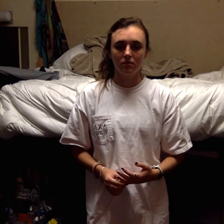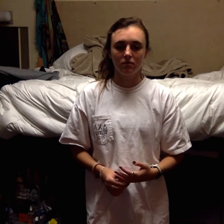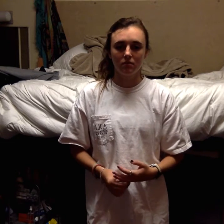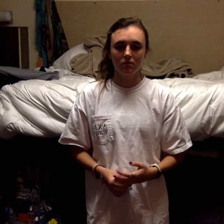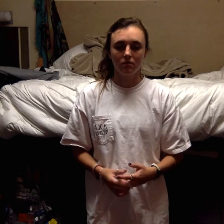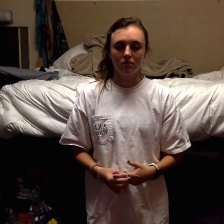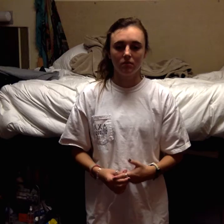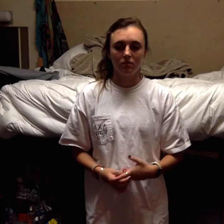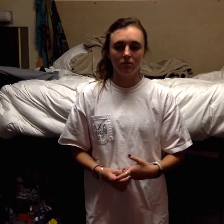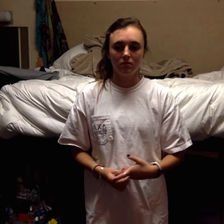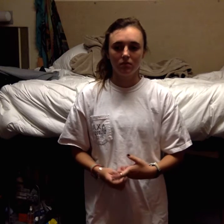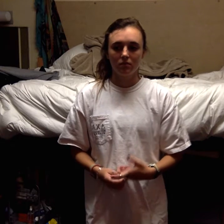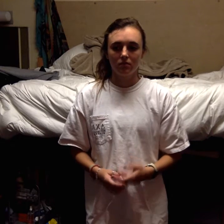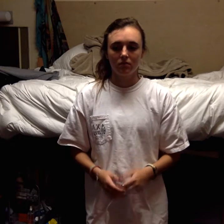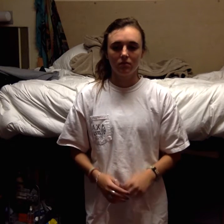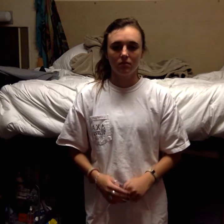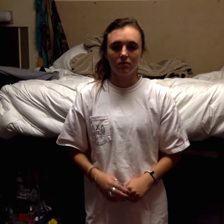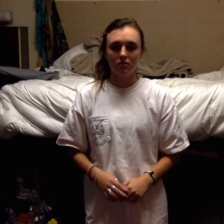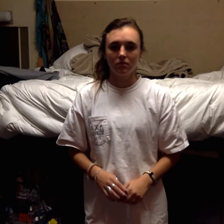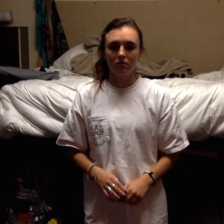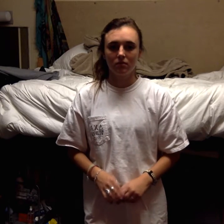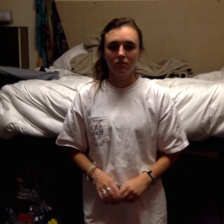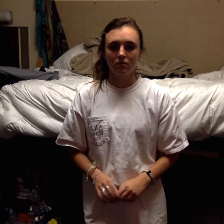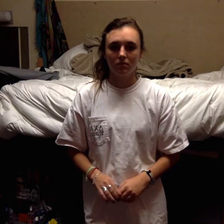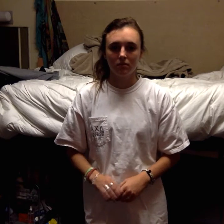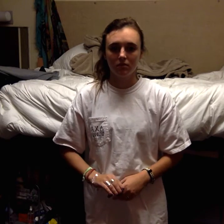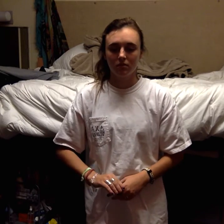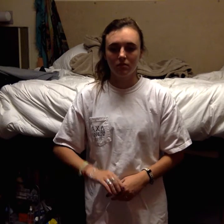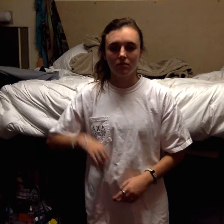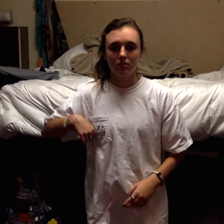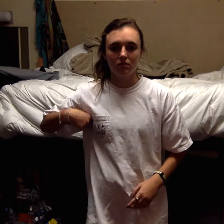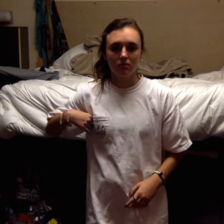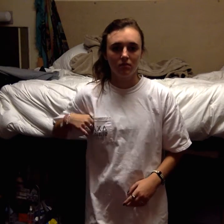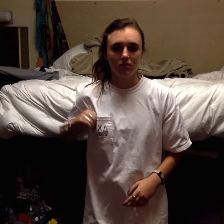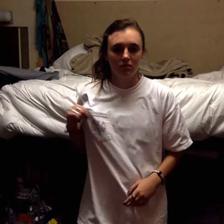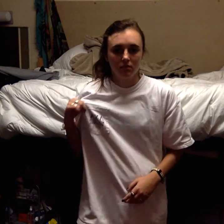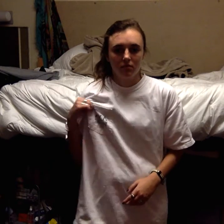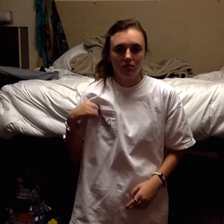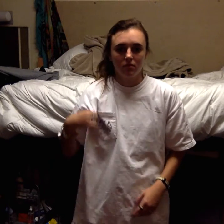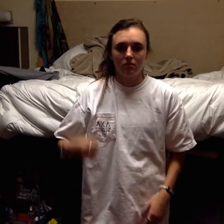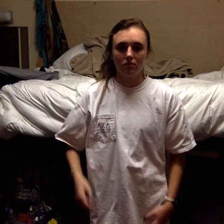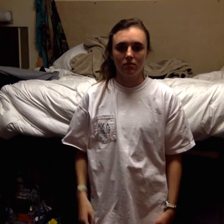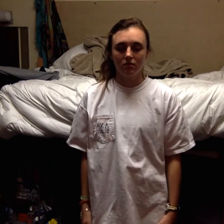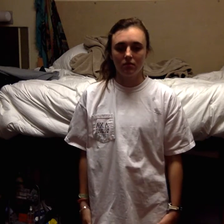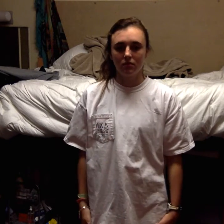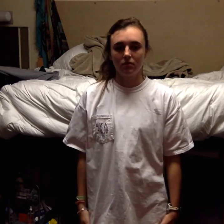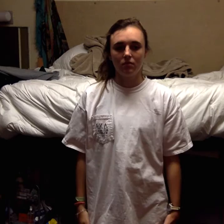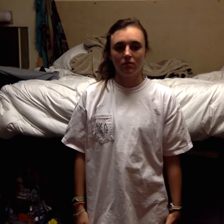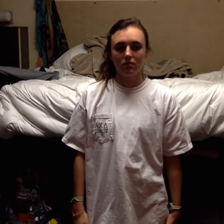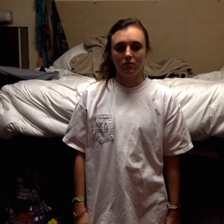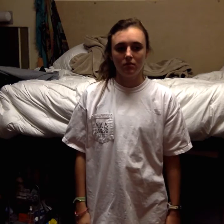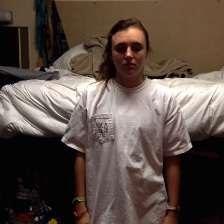is 5.5, and that's Okay,